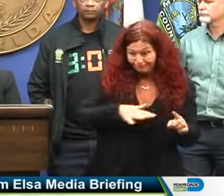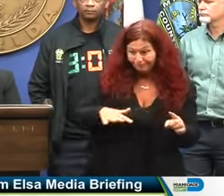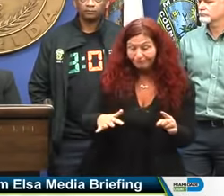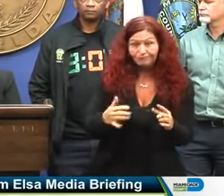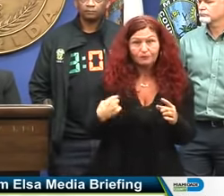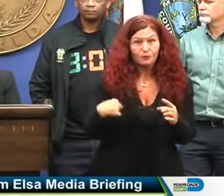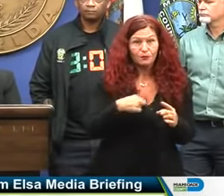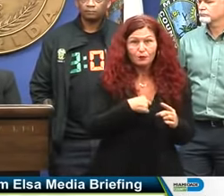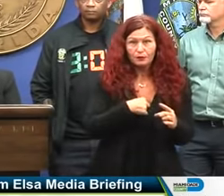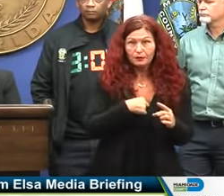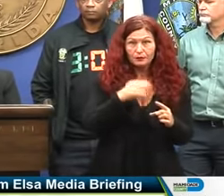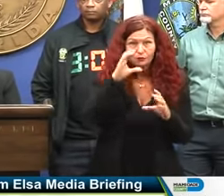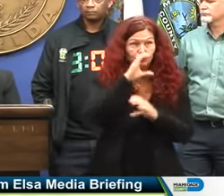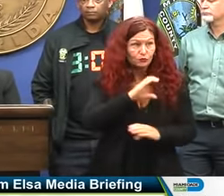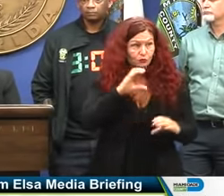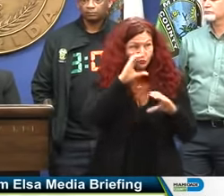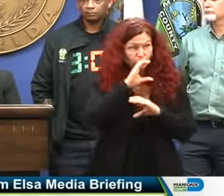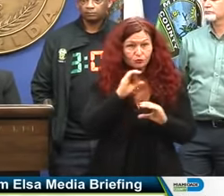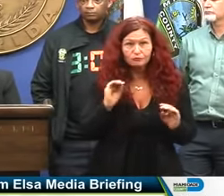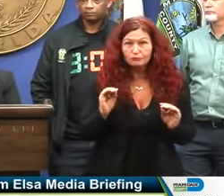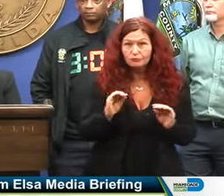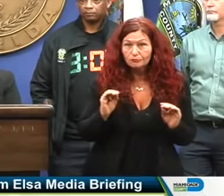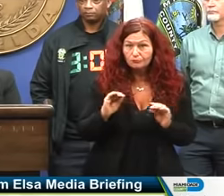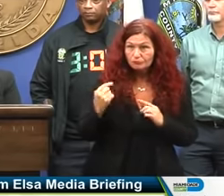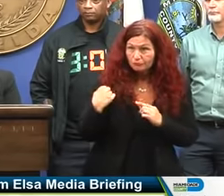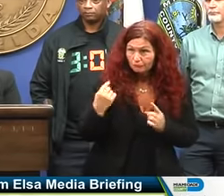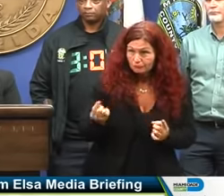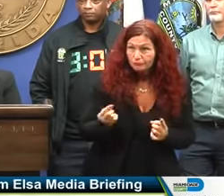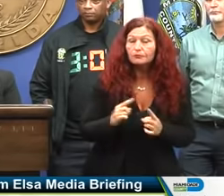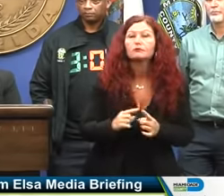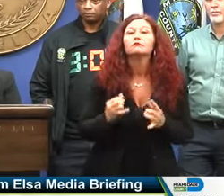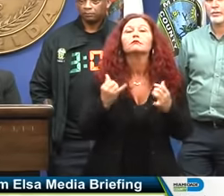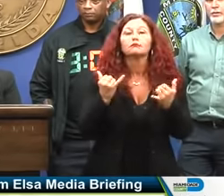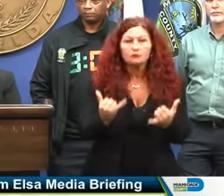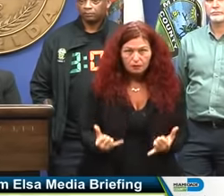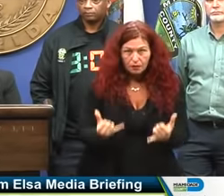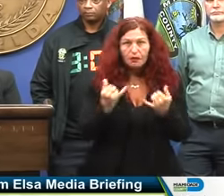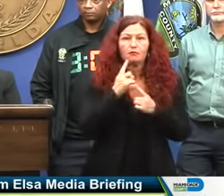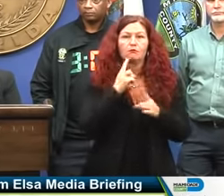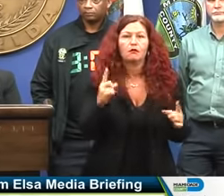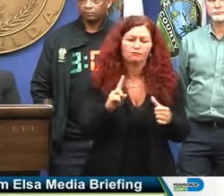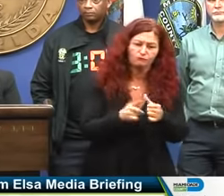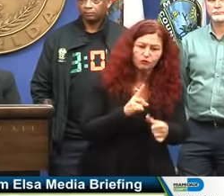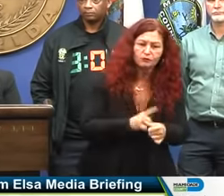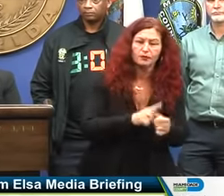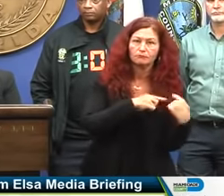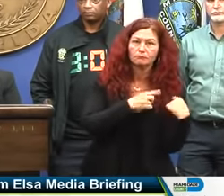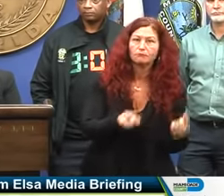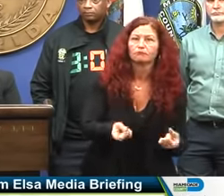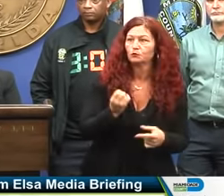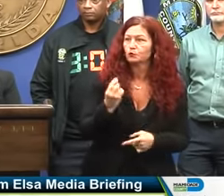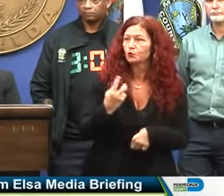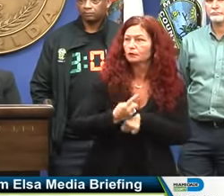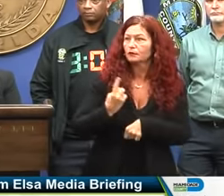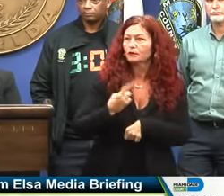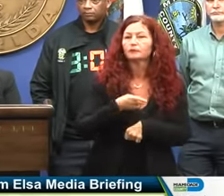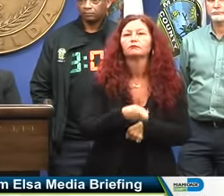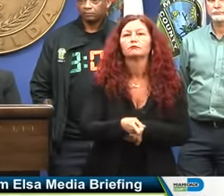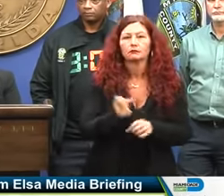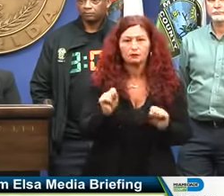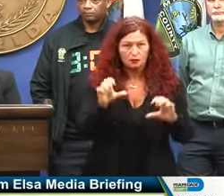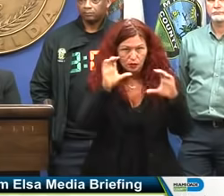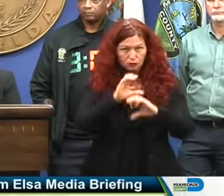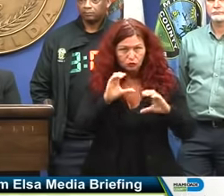speak, the teams are working on that part of the pile that was not accessible before the building was demolished.